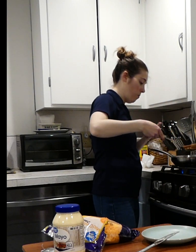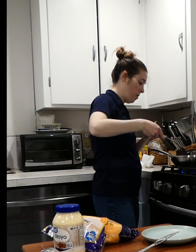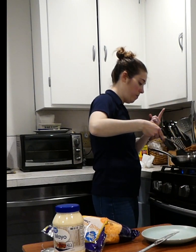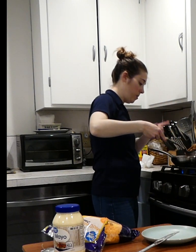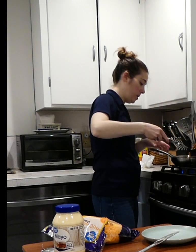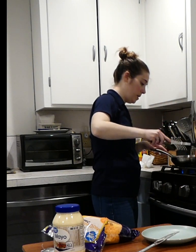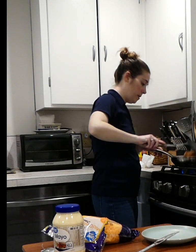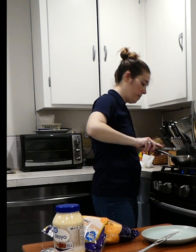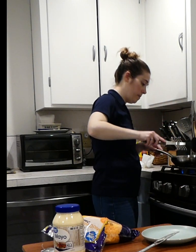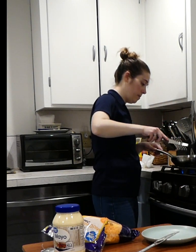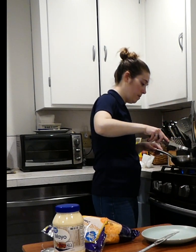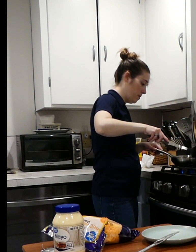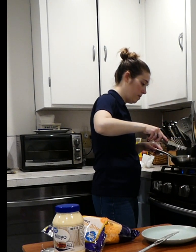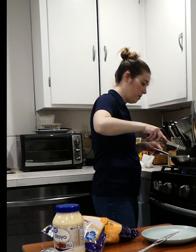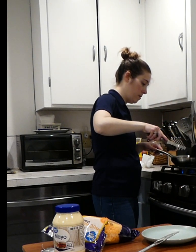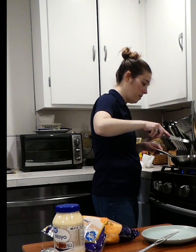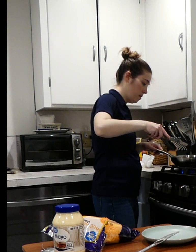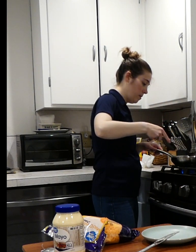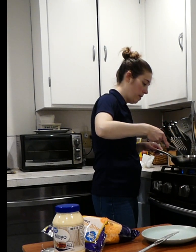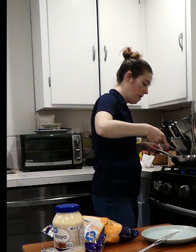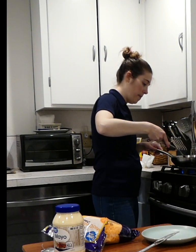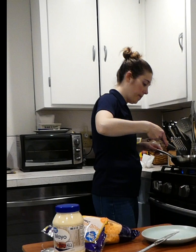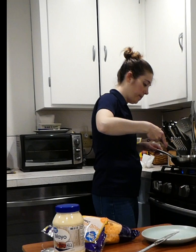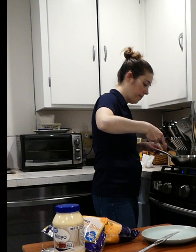One more time. Yep.